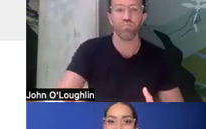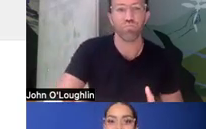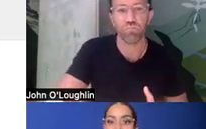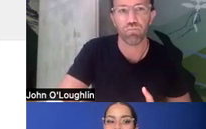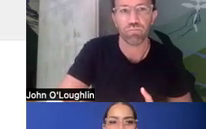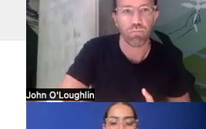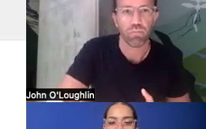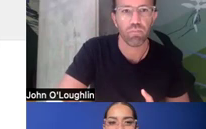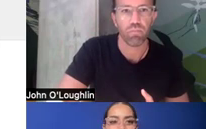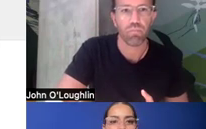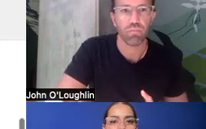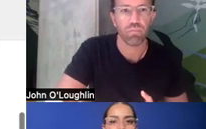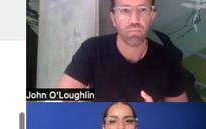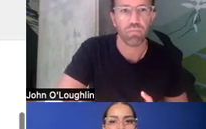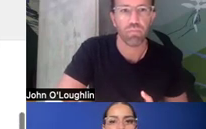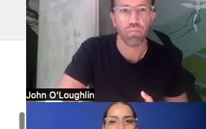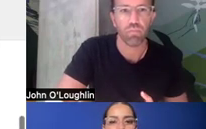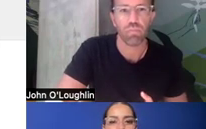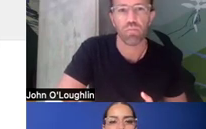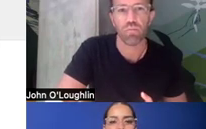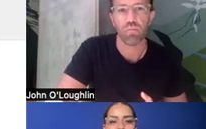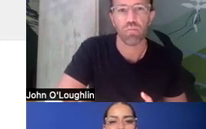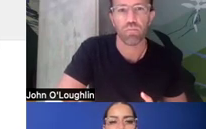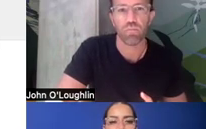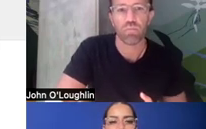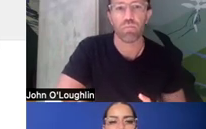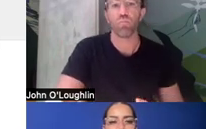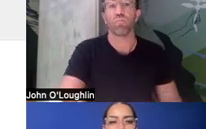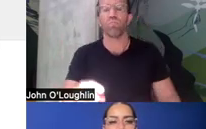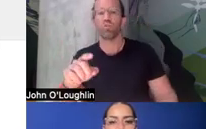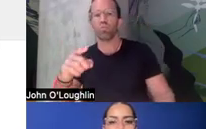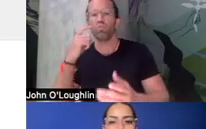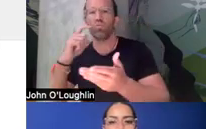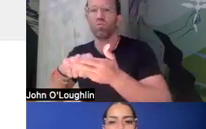You can see that there, same thing. So really,